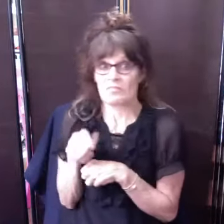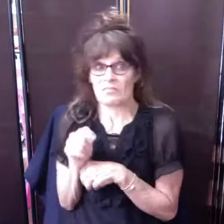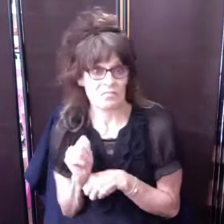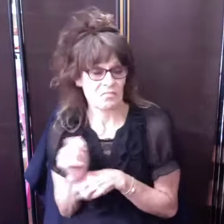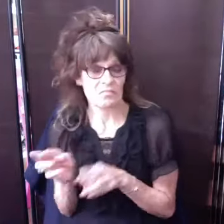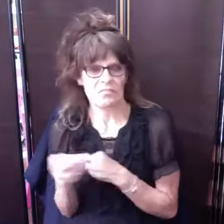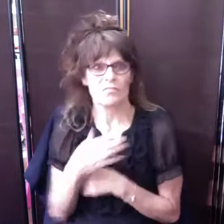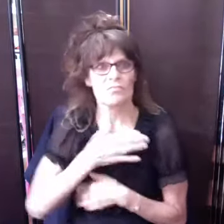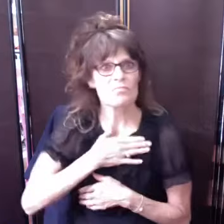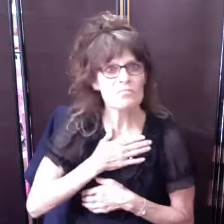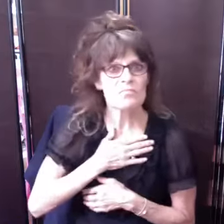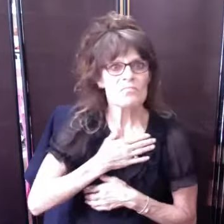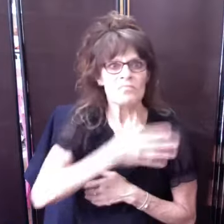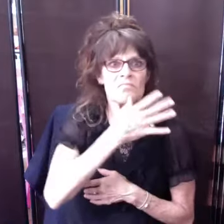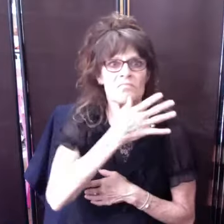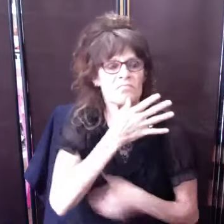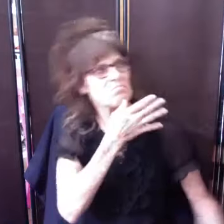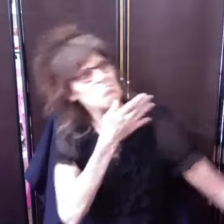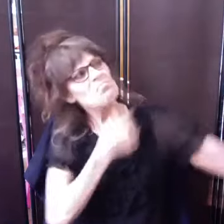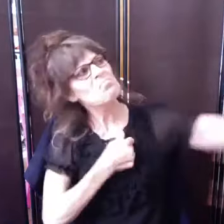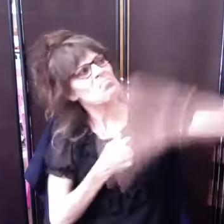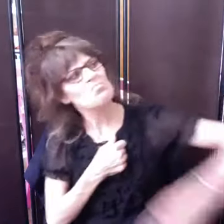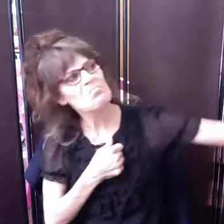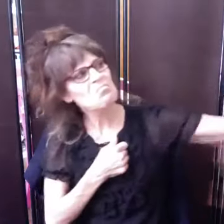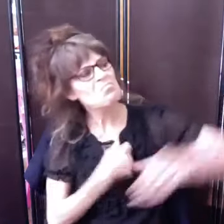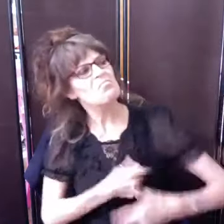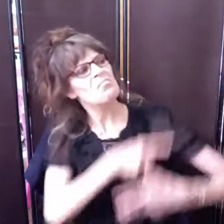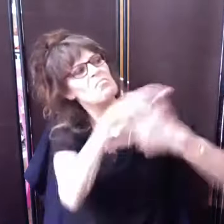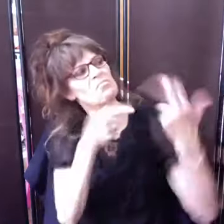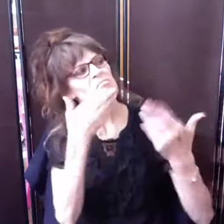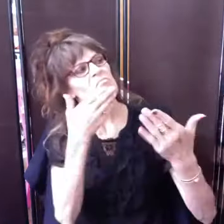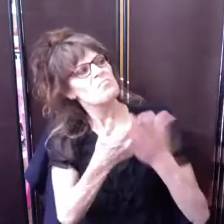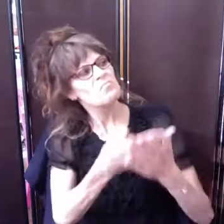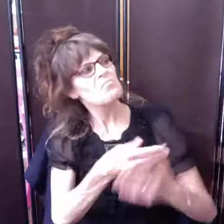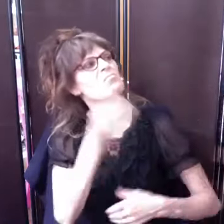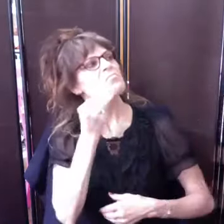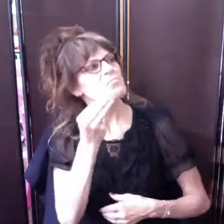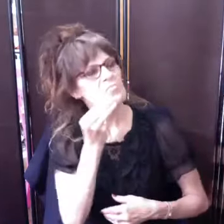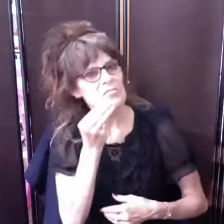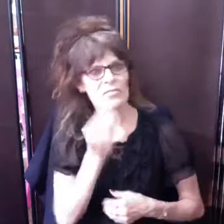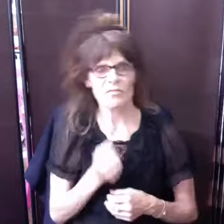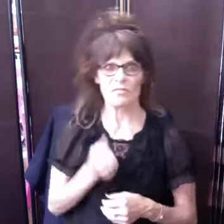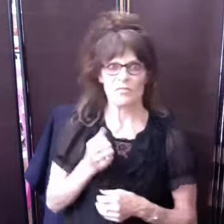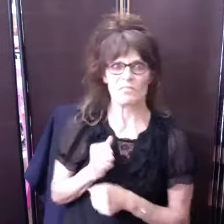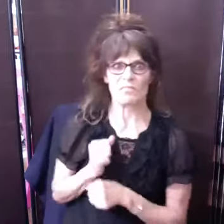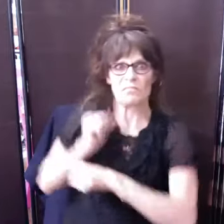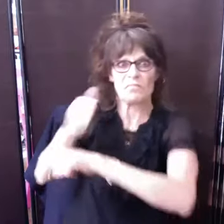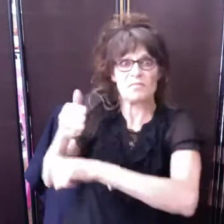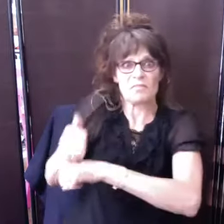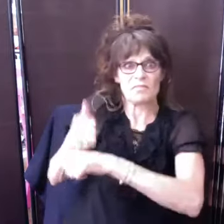them. She'd promise them 3 good meals every day, and we shoved them in our garage apartment. They got room and board in our garage apartment. Sometimes there's